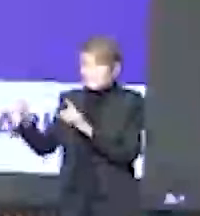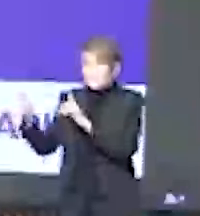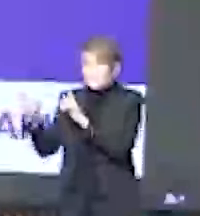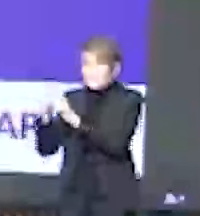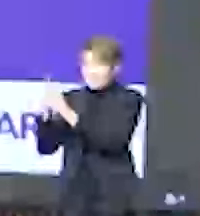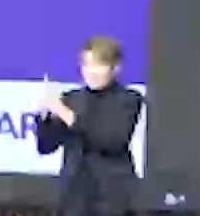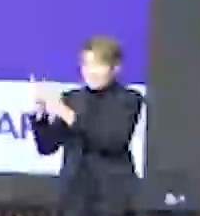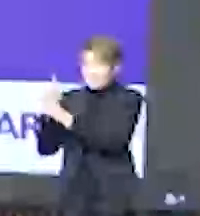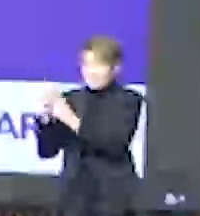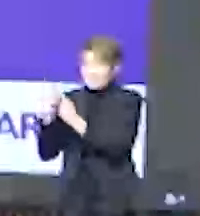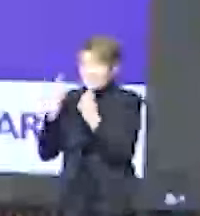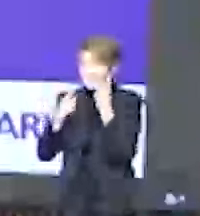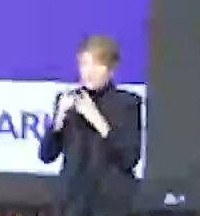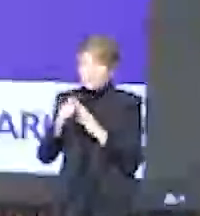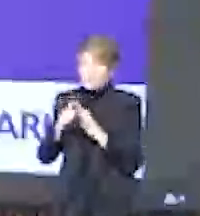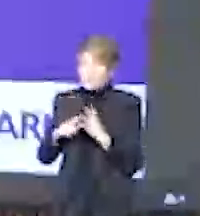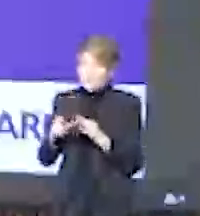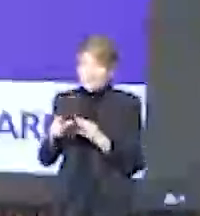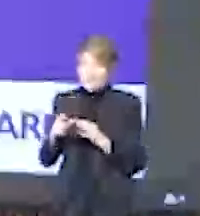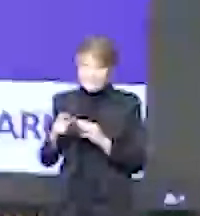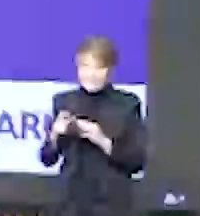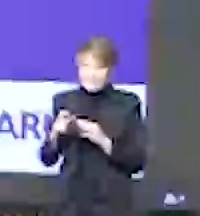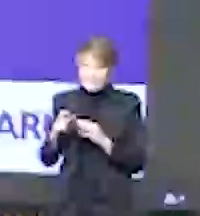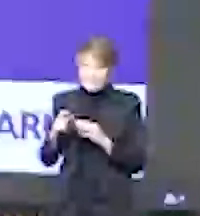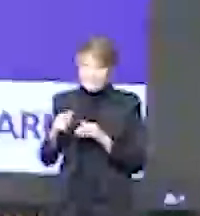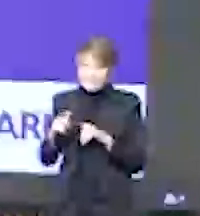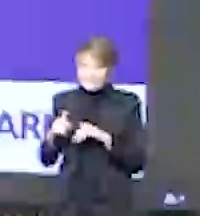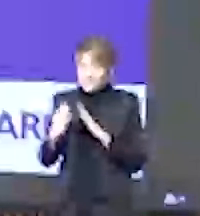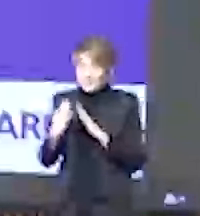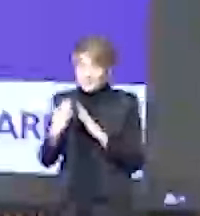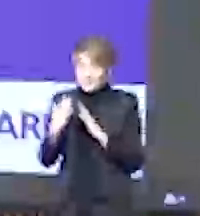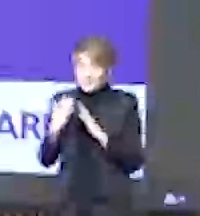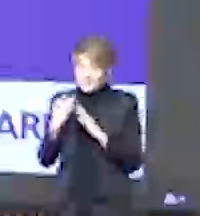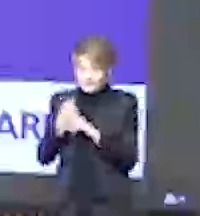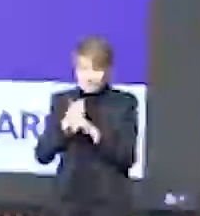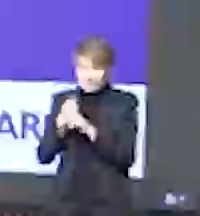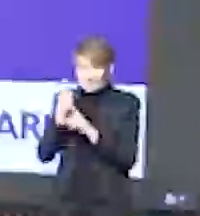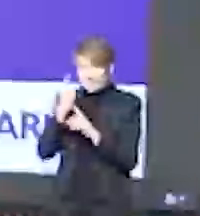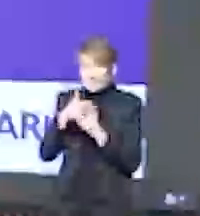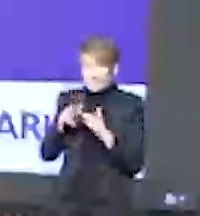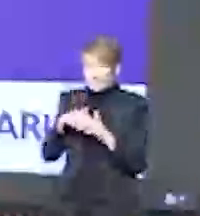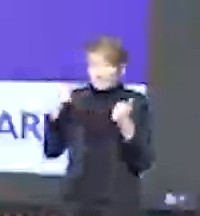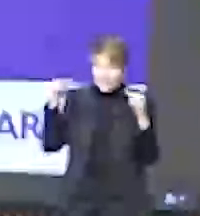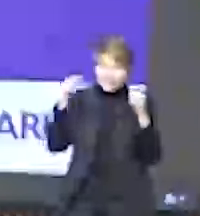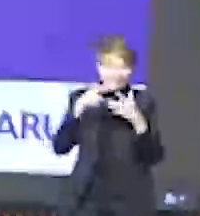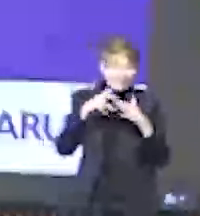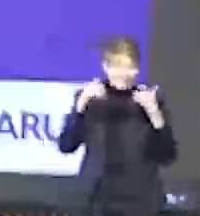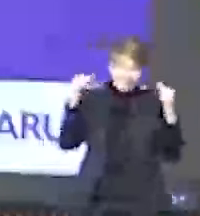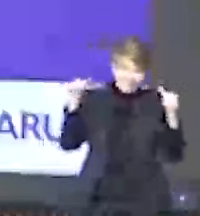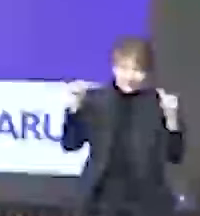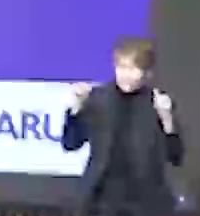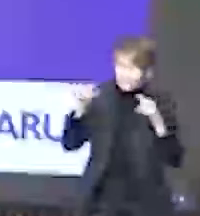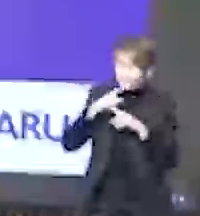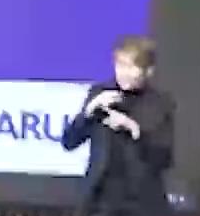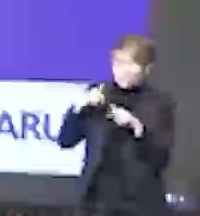surface of public-facing advocacy. I want to know really how effective that is and when it is effective. We love an